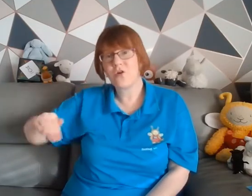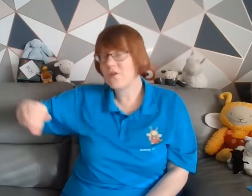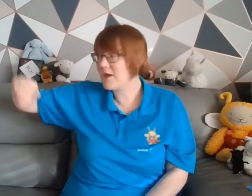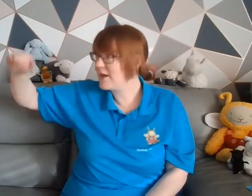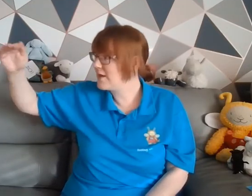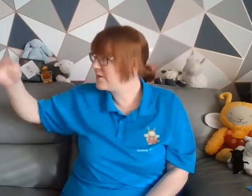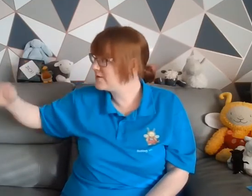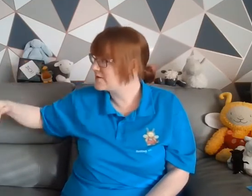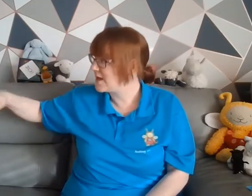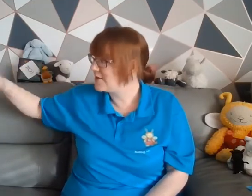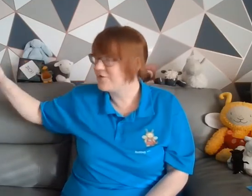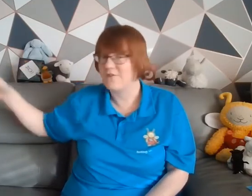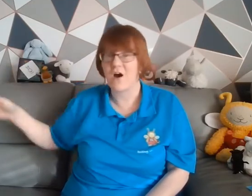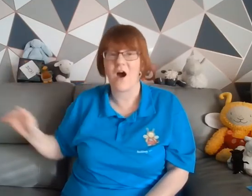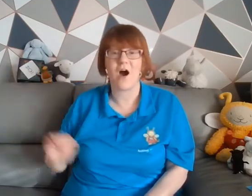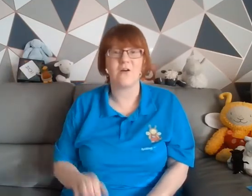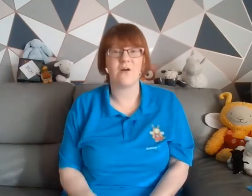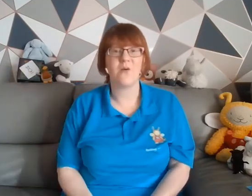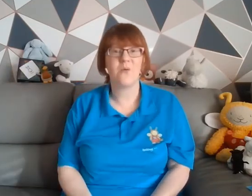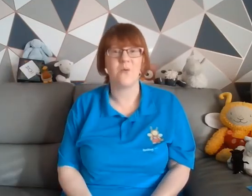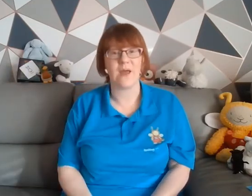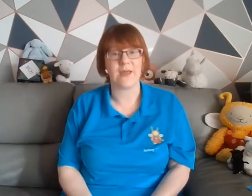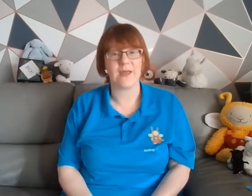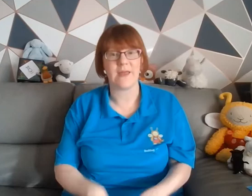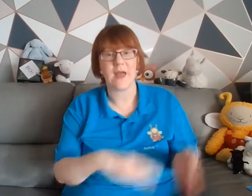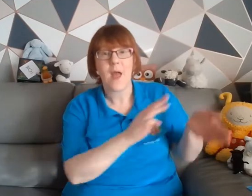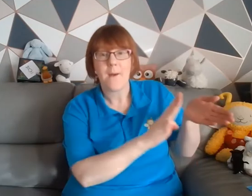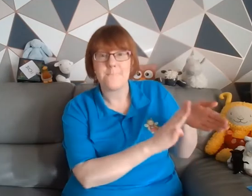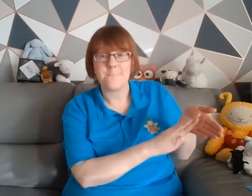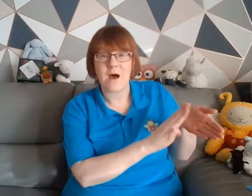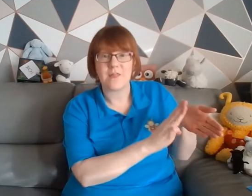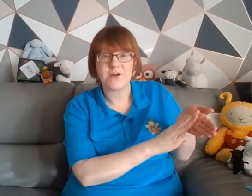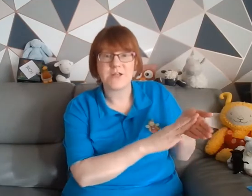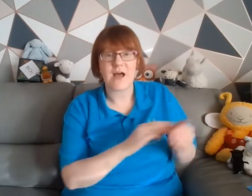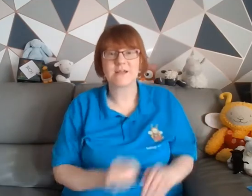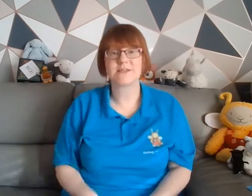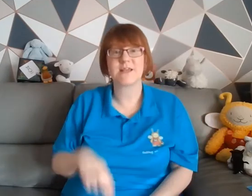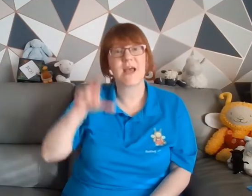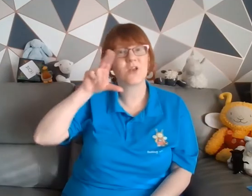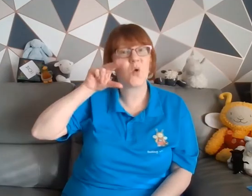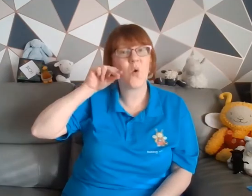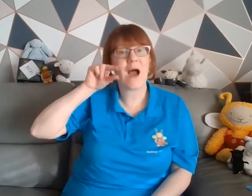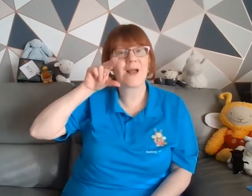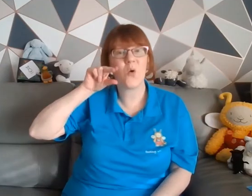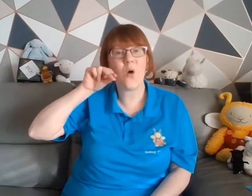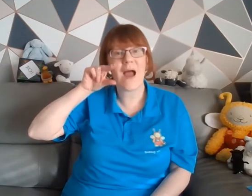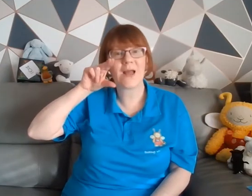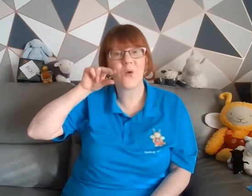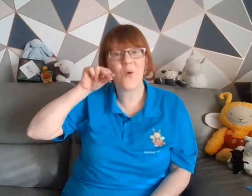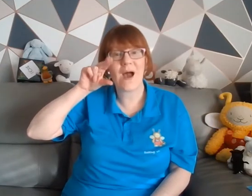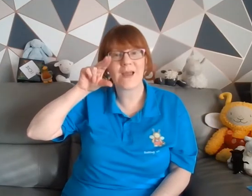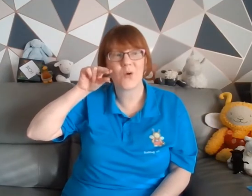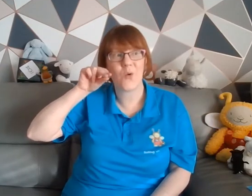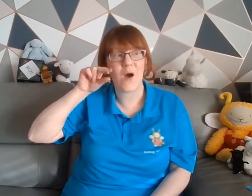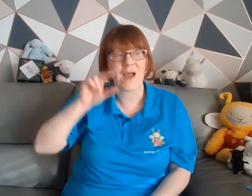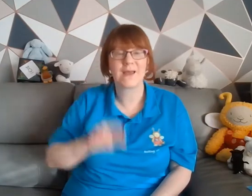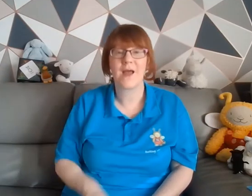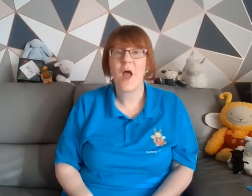the hills and far away. Mother duck said, quack, quack, quack, quack.